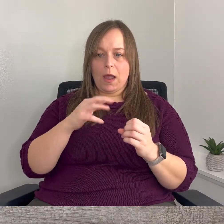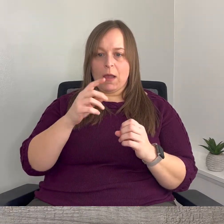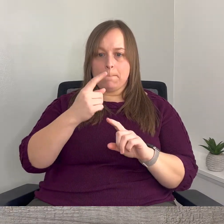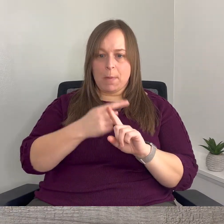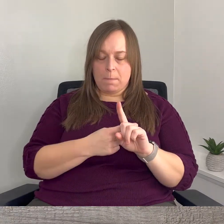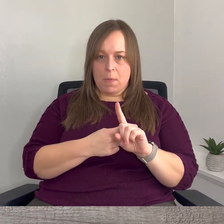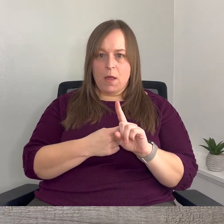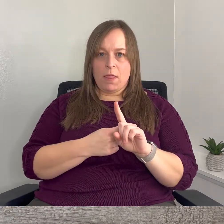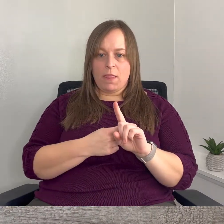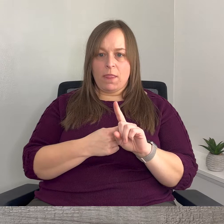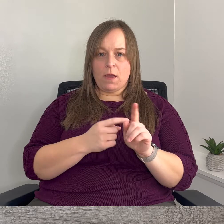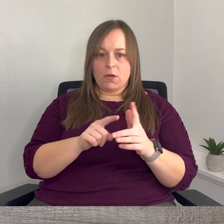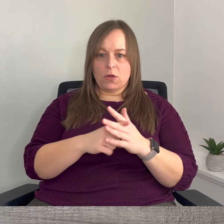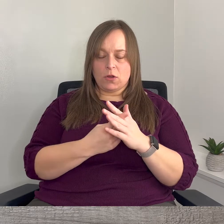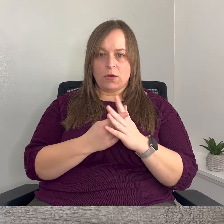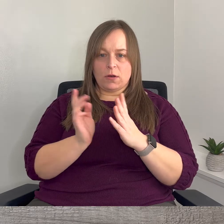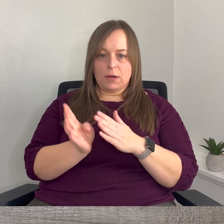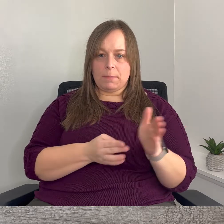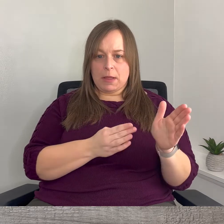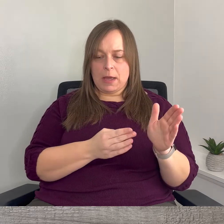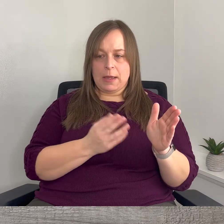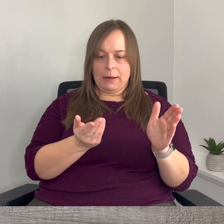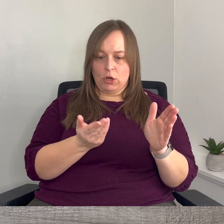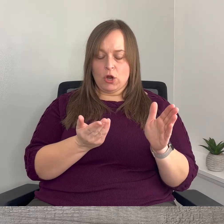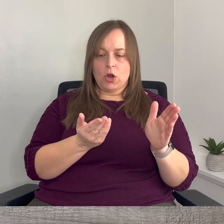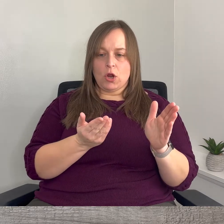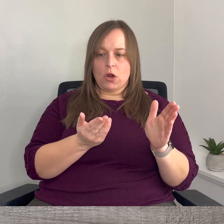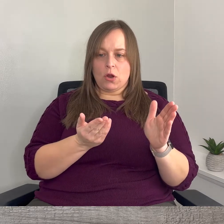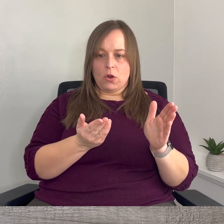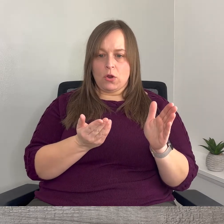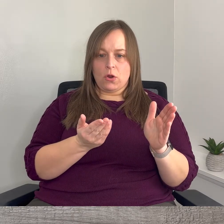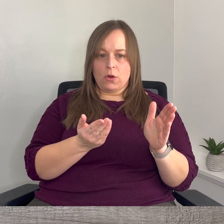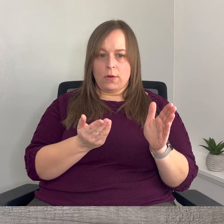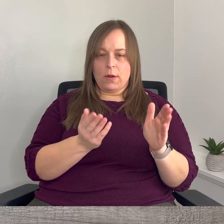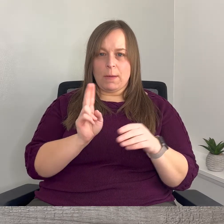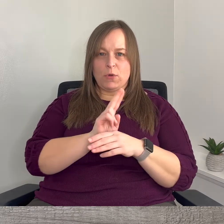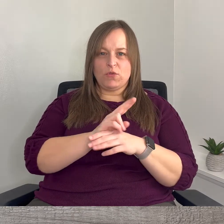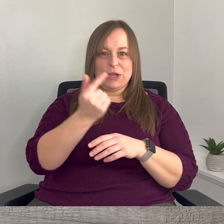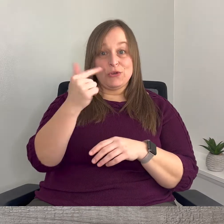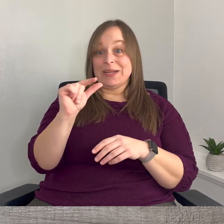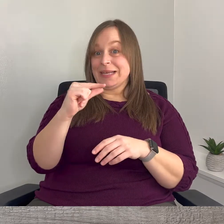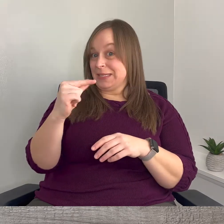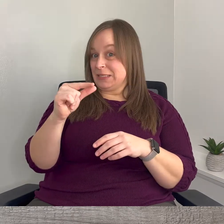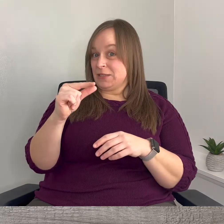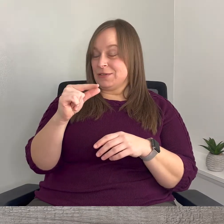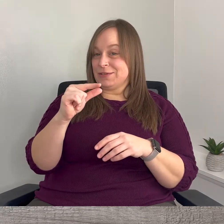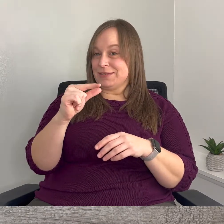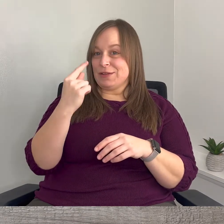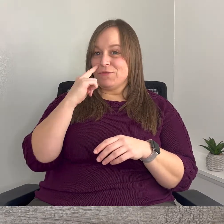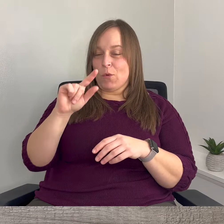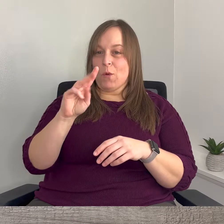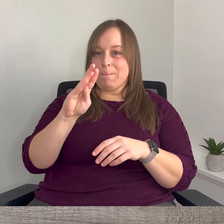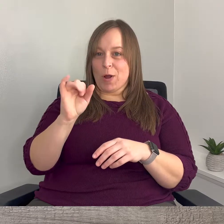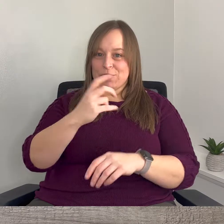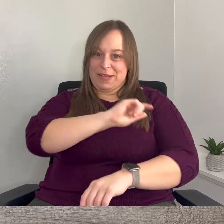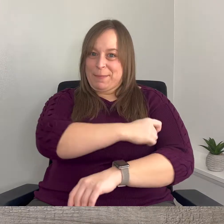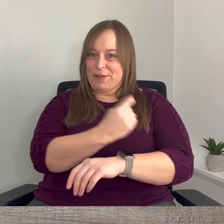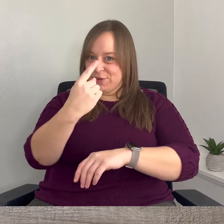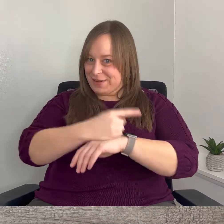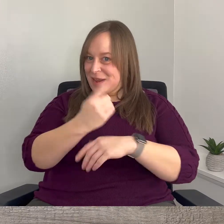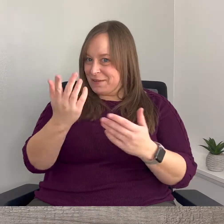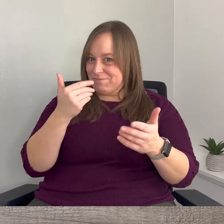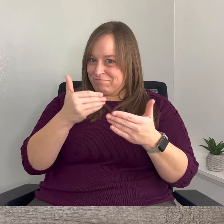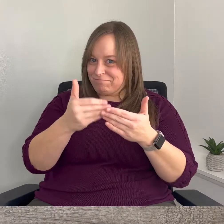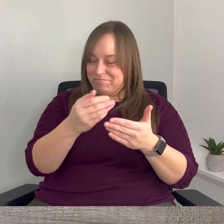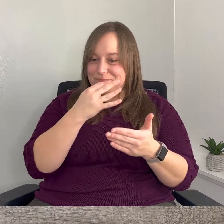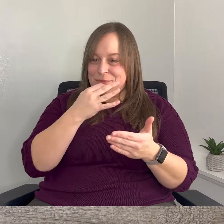So I have my month that I started to plan out here. I'm using greens for March for